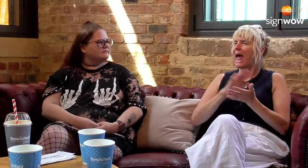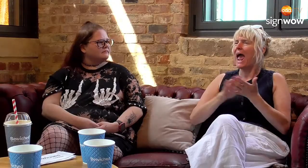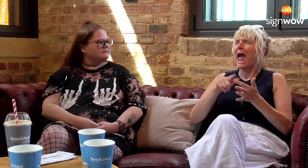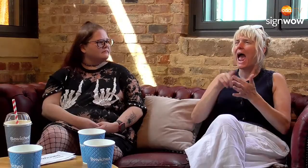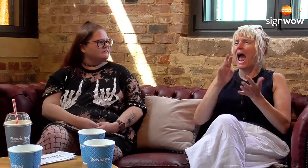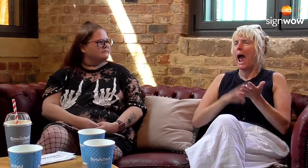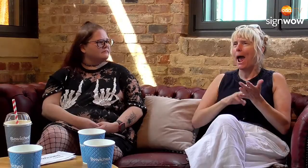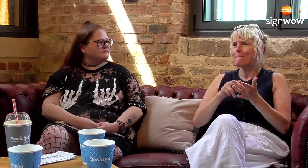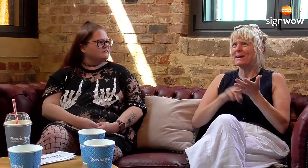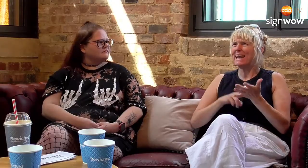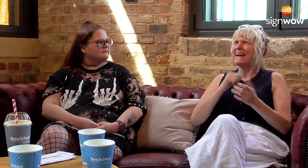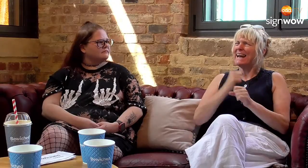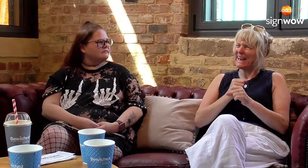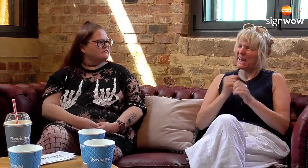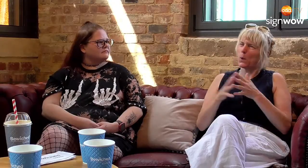a guy called Wayne.